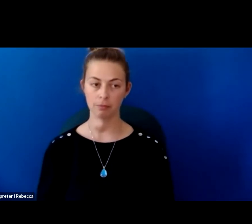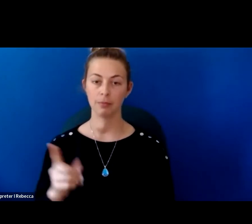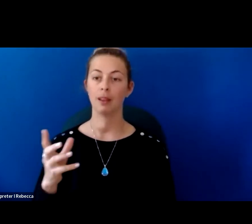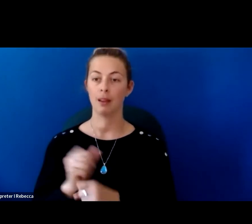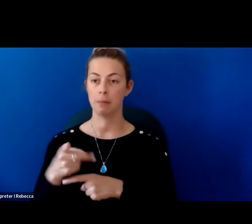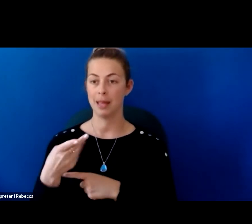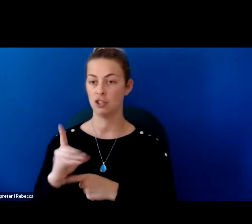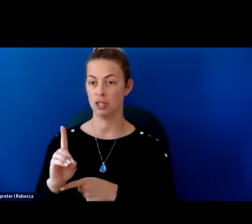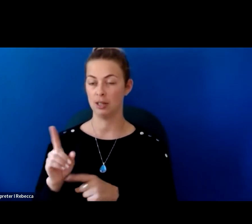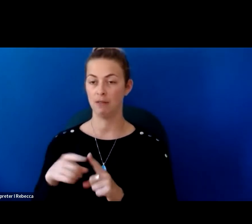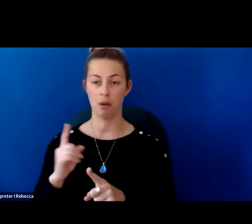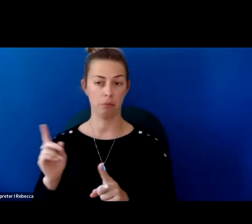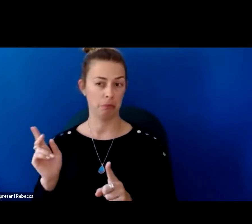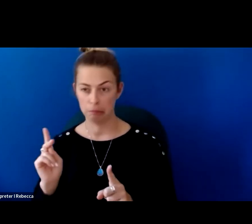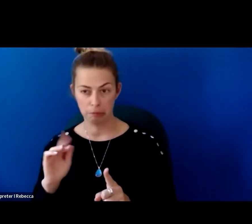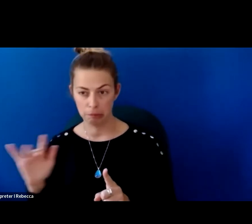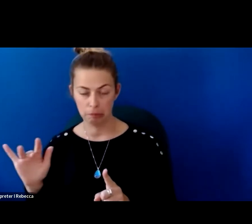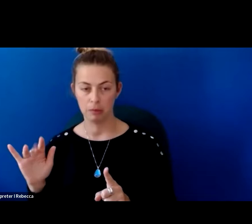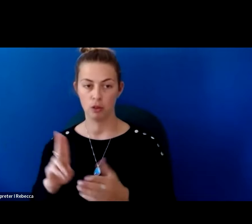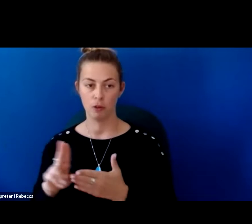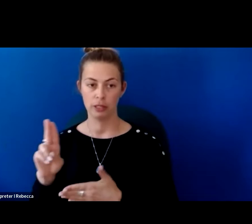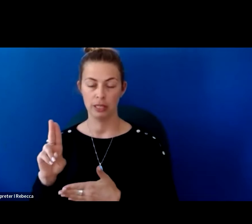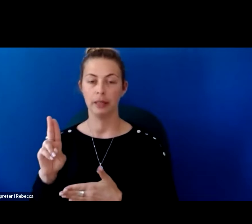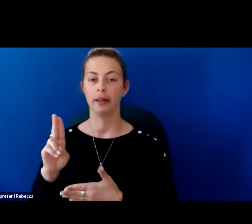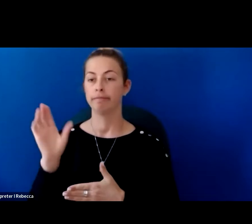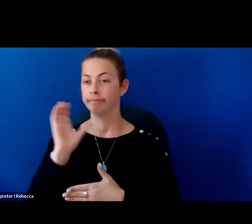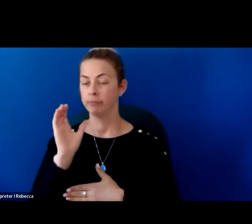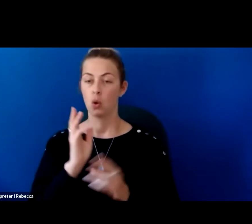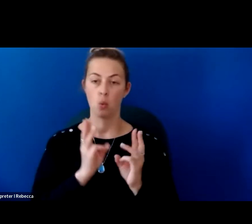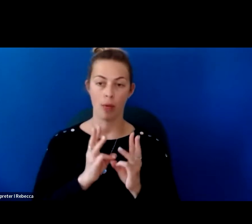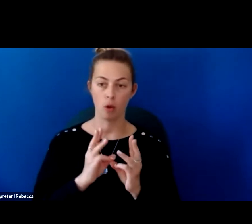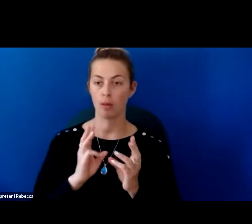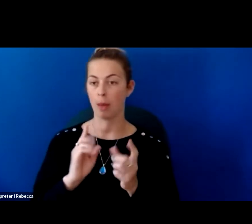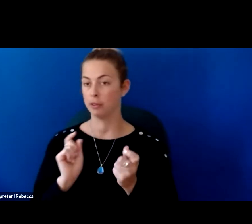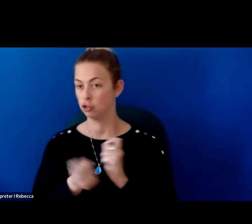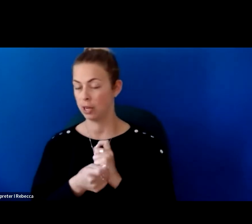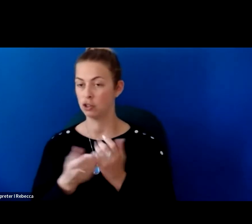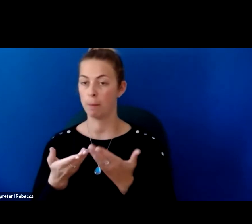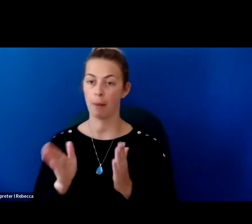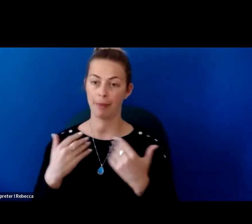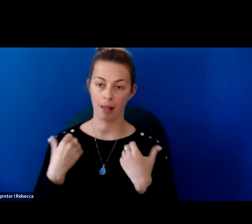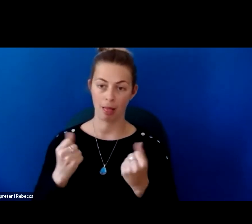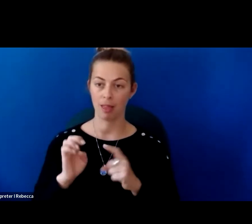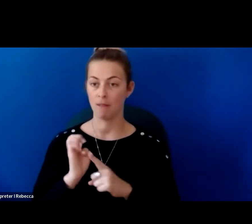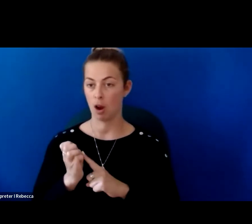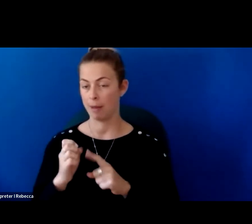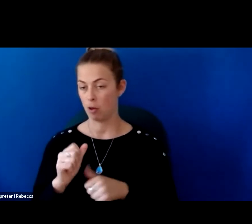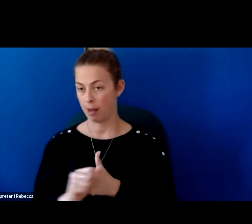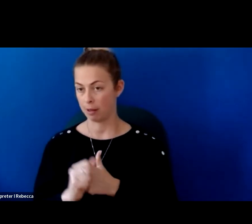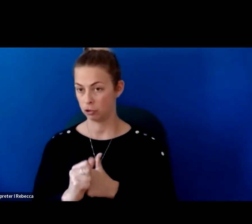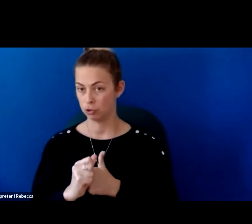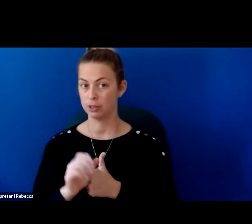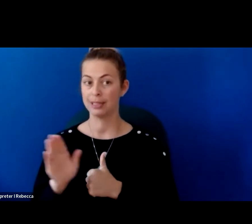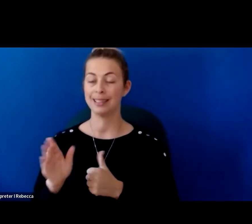PhD from Kent State University, and he explores the intersection of weather, climate change, public health, and environmental hazards. Dr. Allen's seasonal